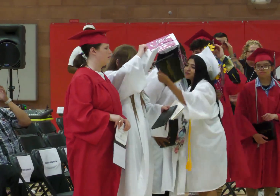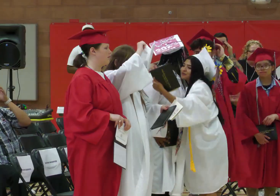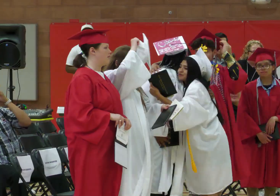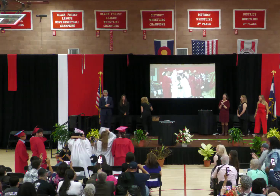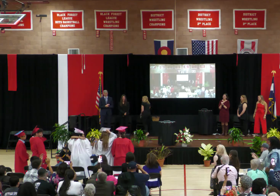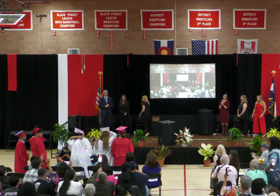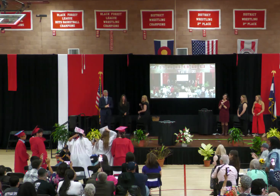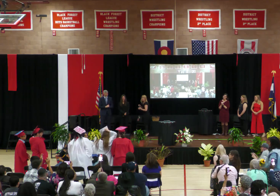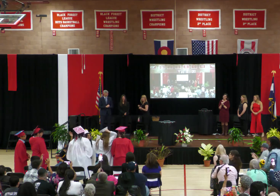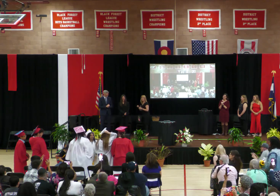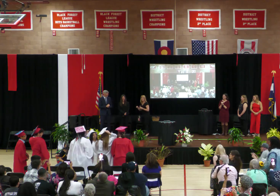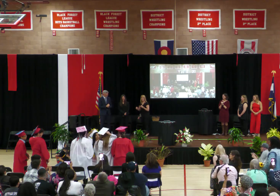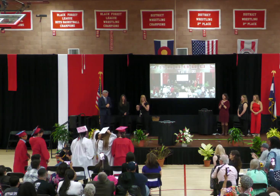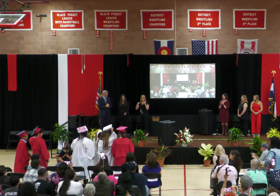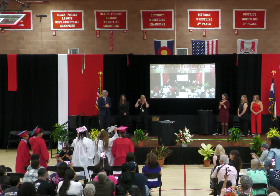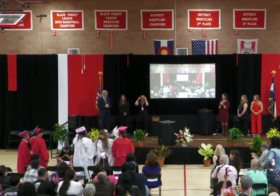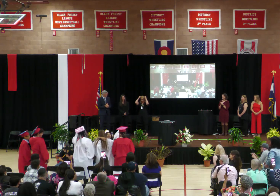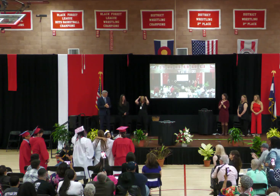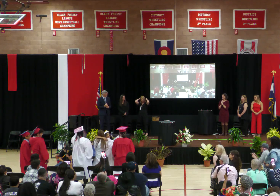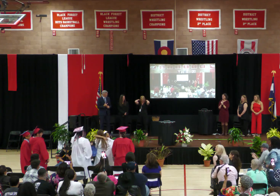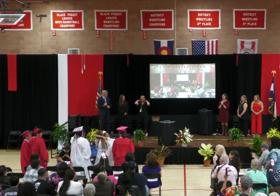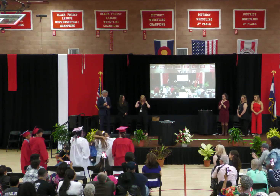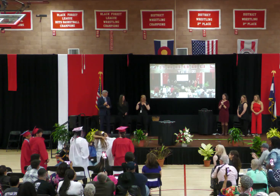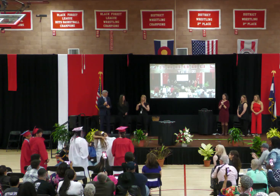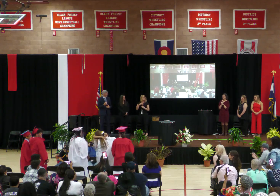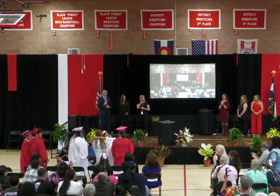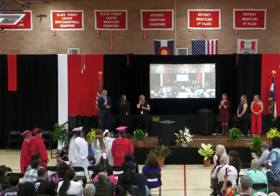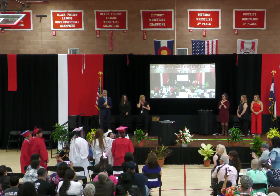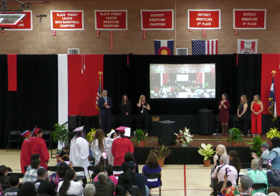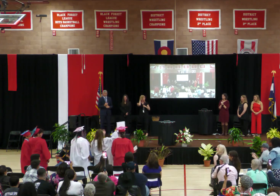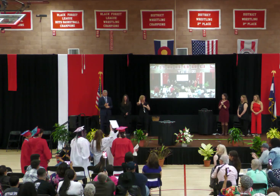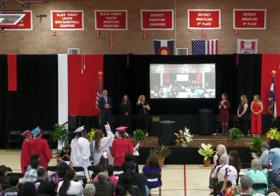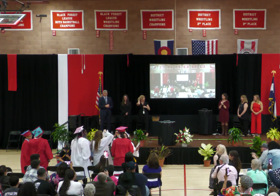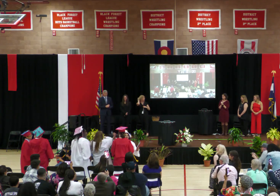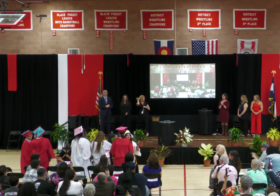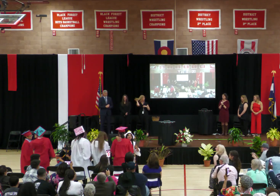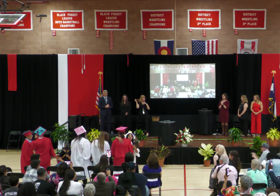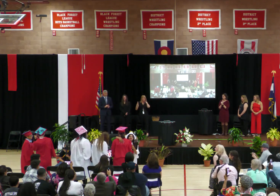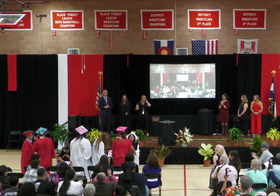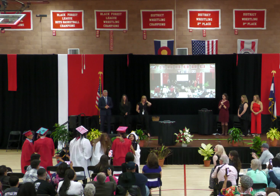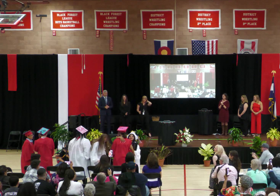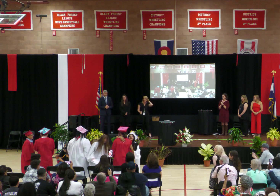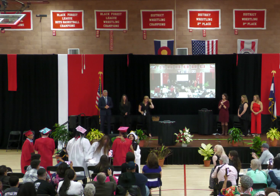And now they're all hugging each other and congratulating each other.